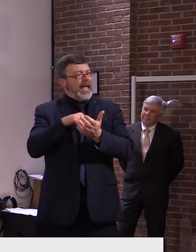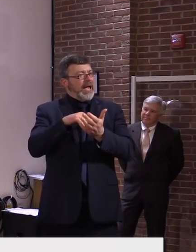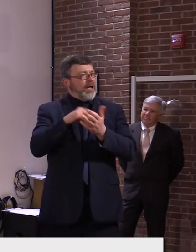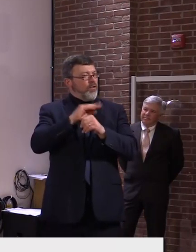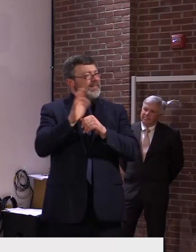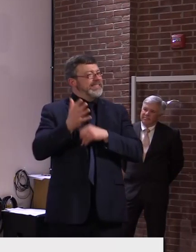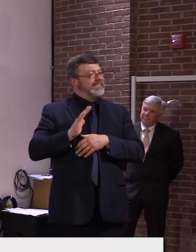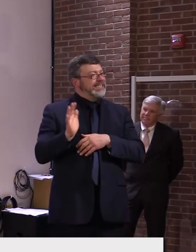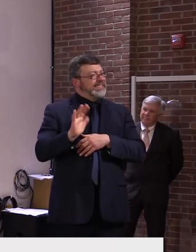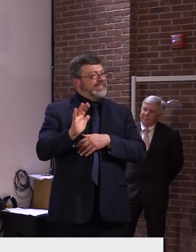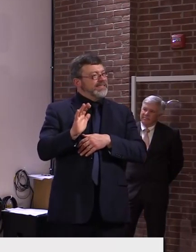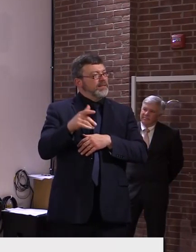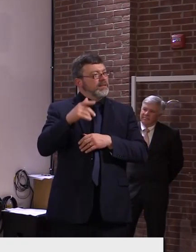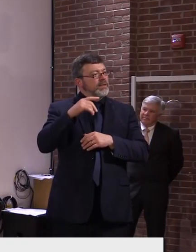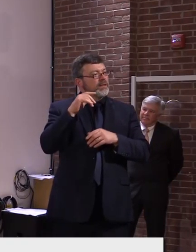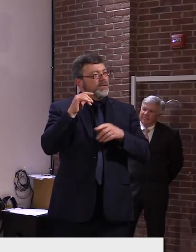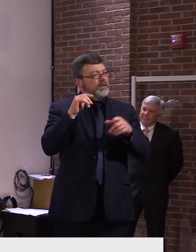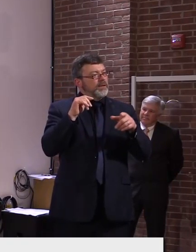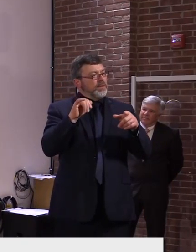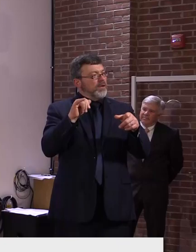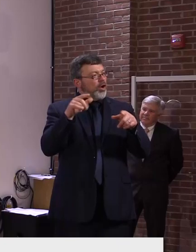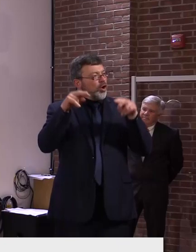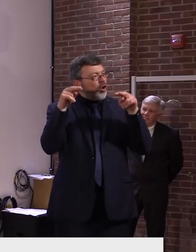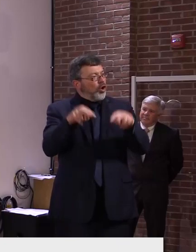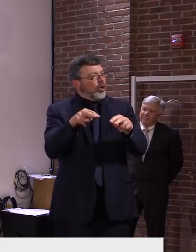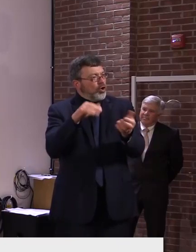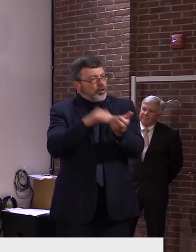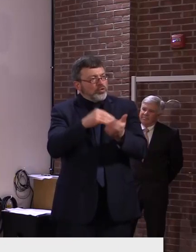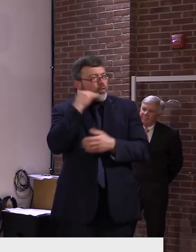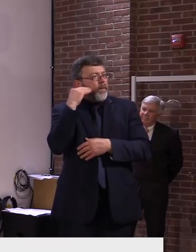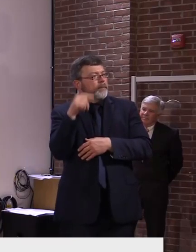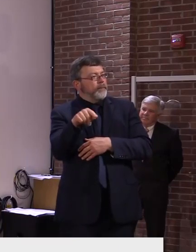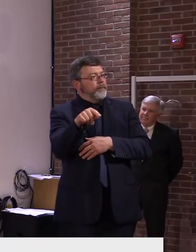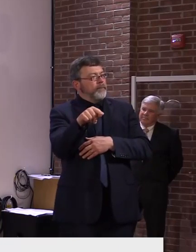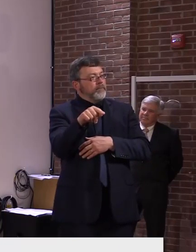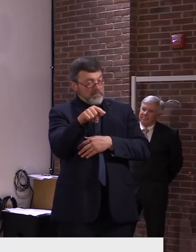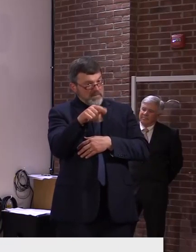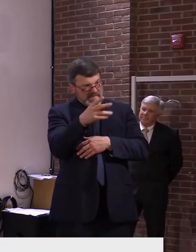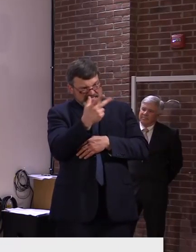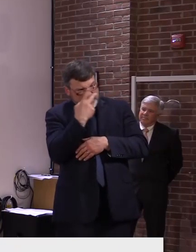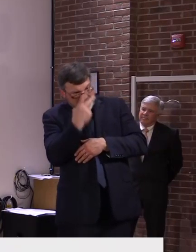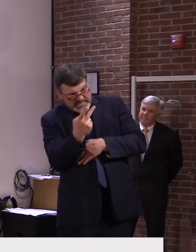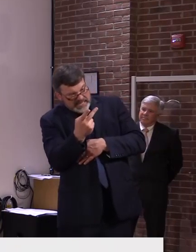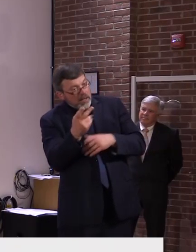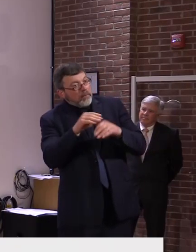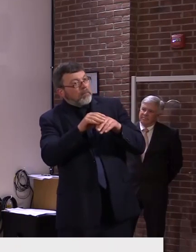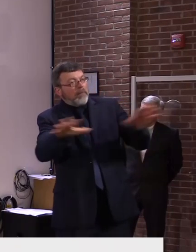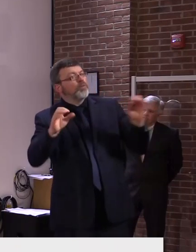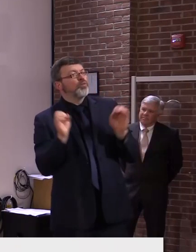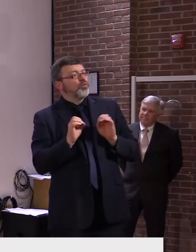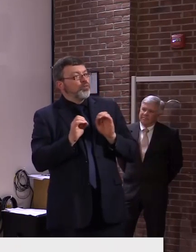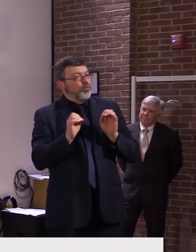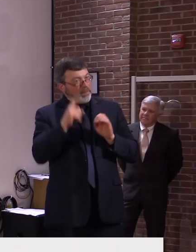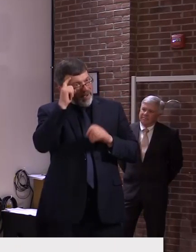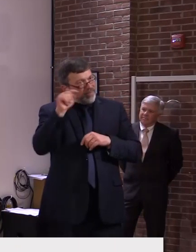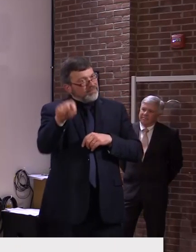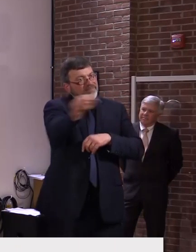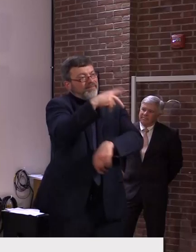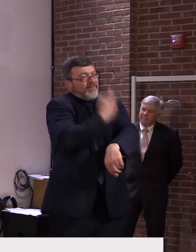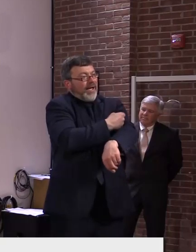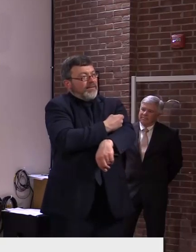We should go with that. If we want to have something to worry about, we should worry more about the world than the state of